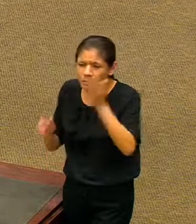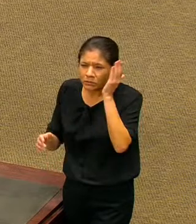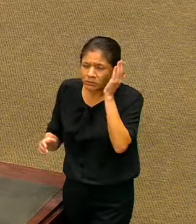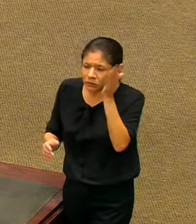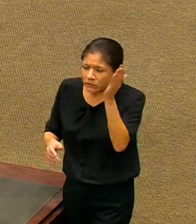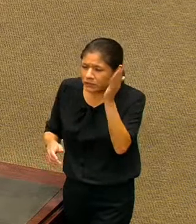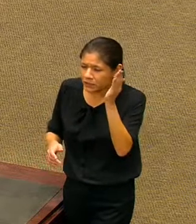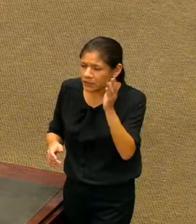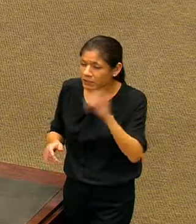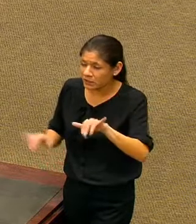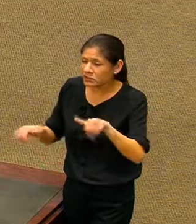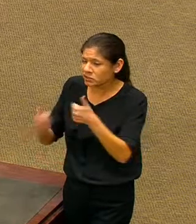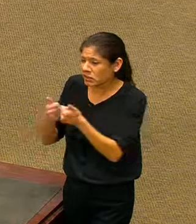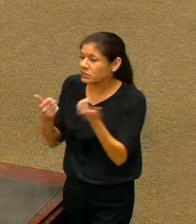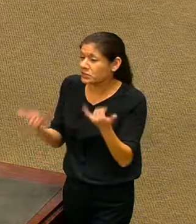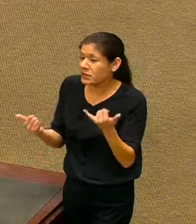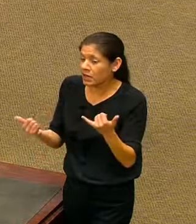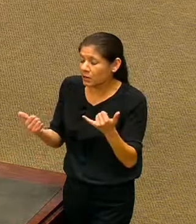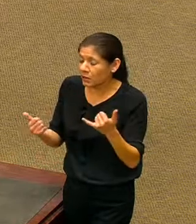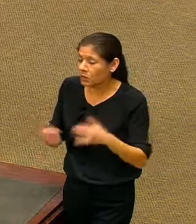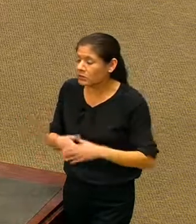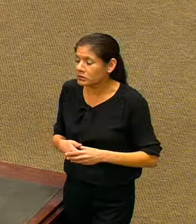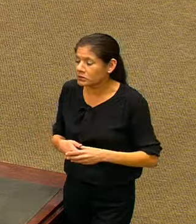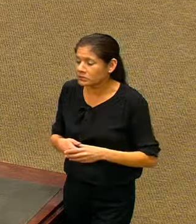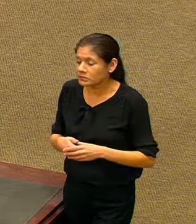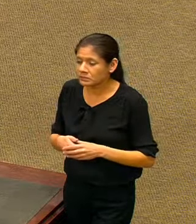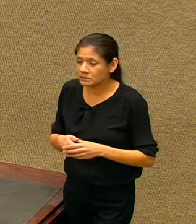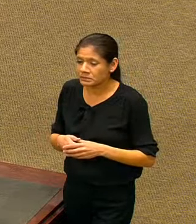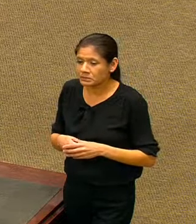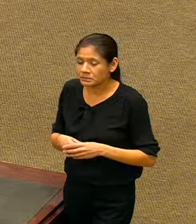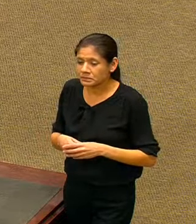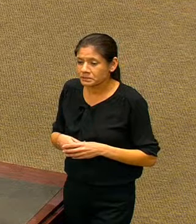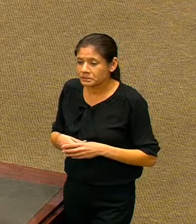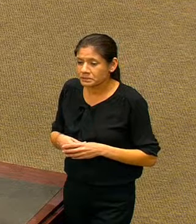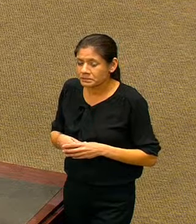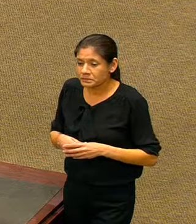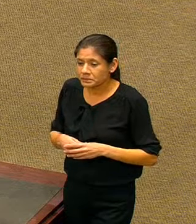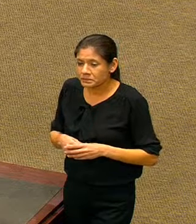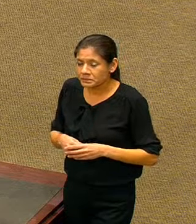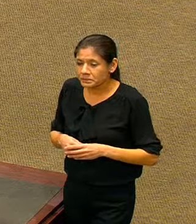of our challenges now, especially in our P&Z meetings.